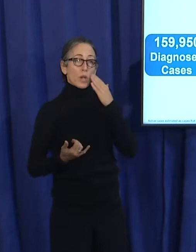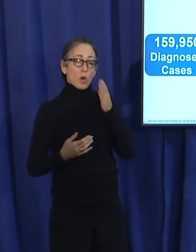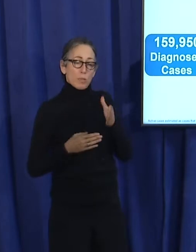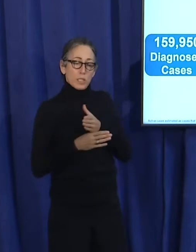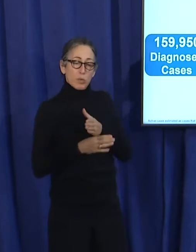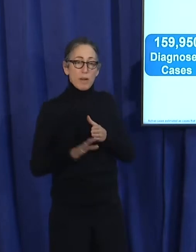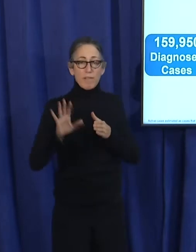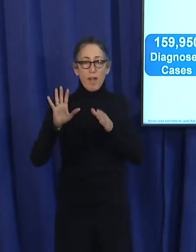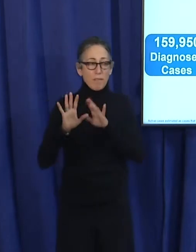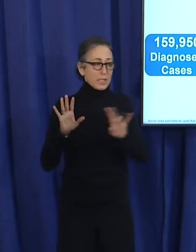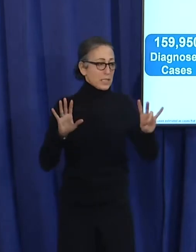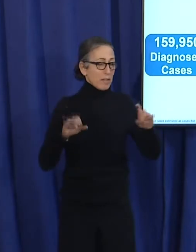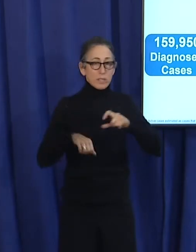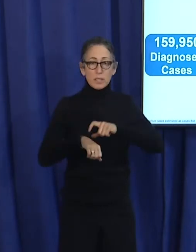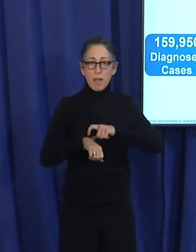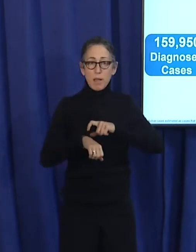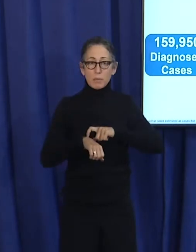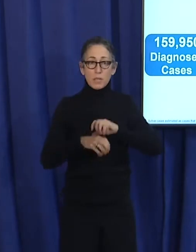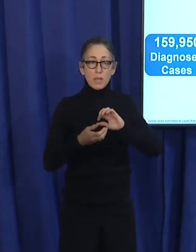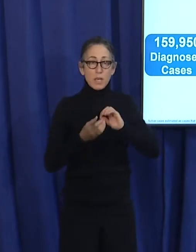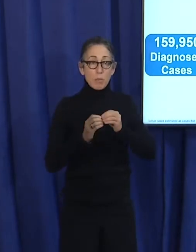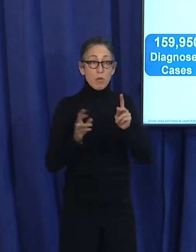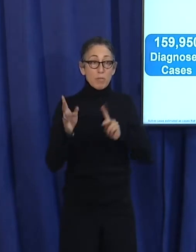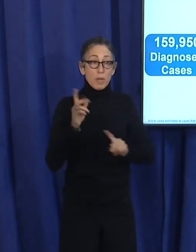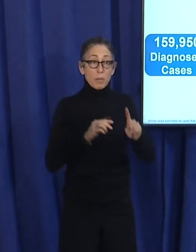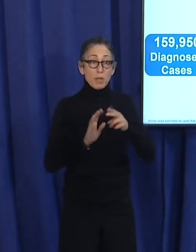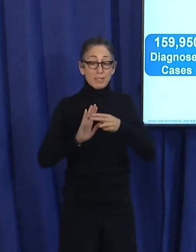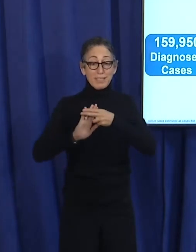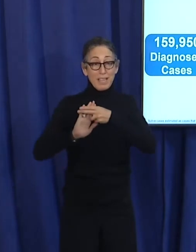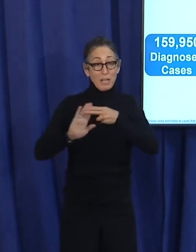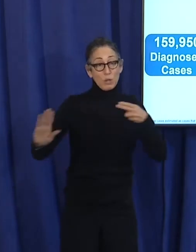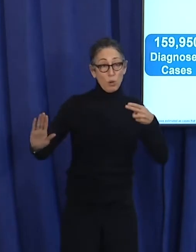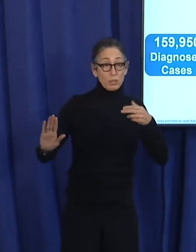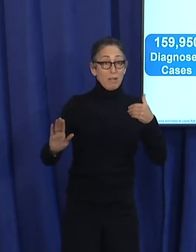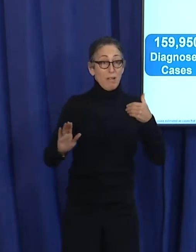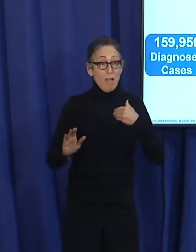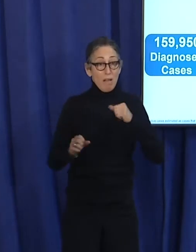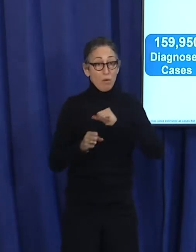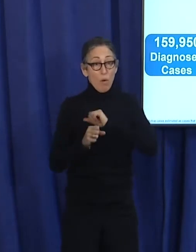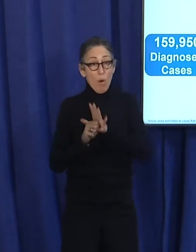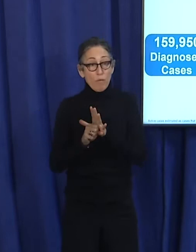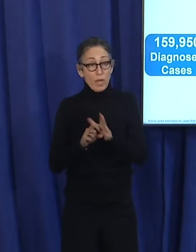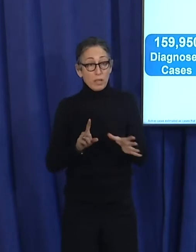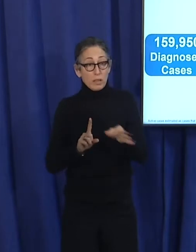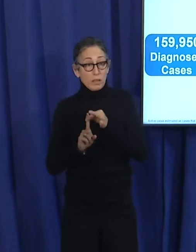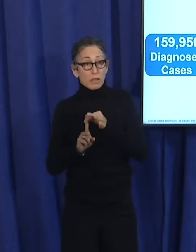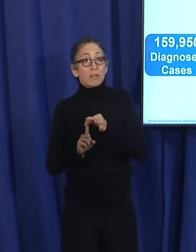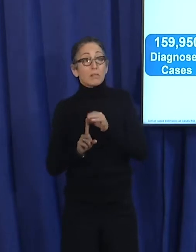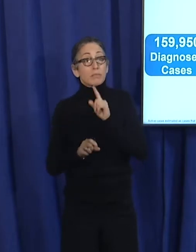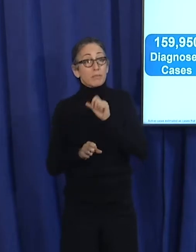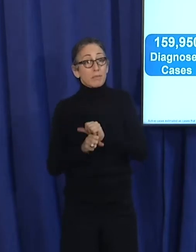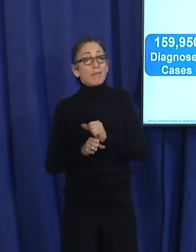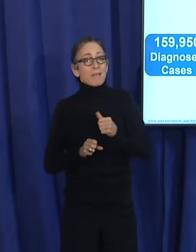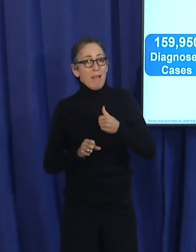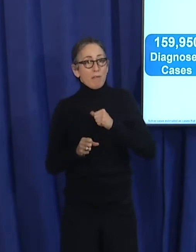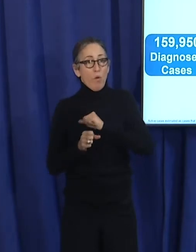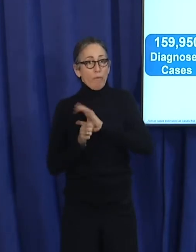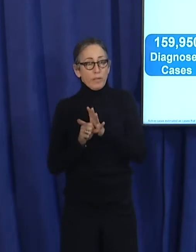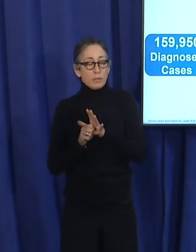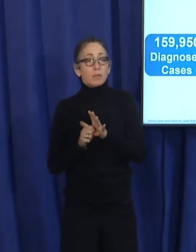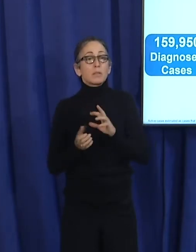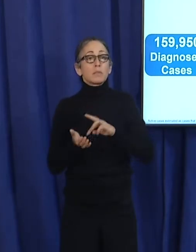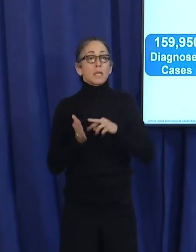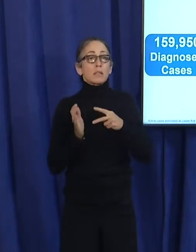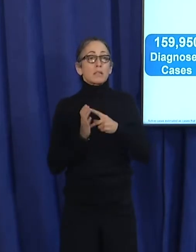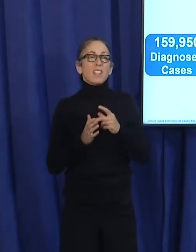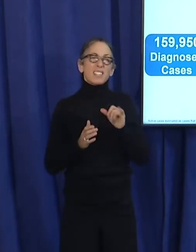and 7 times the number of people that are diagnosed with COVID actually have COVID. And so using that estimate, we